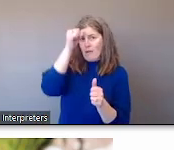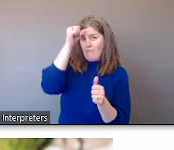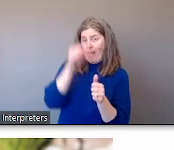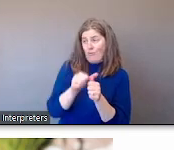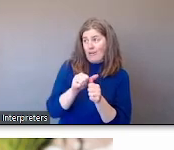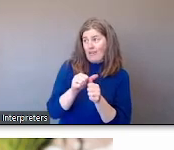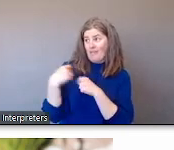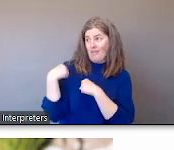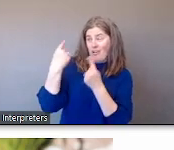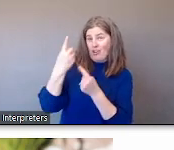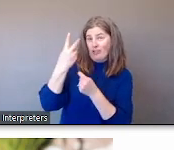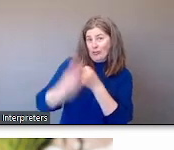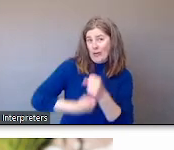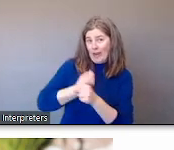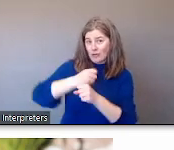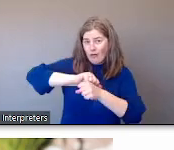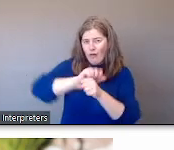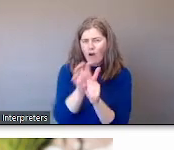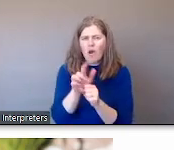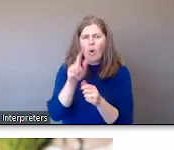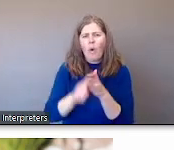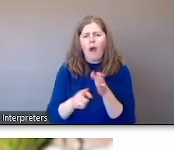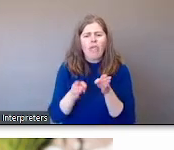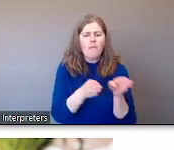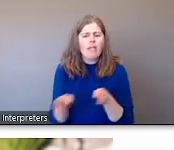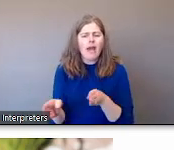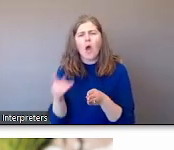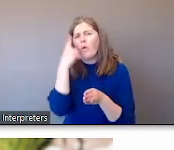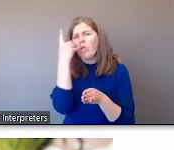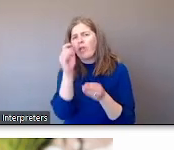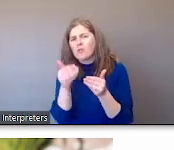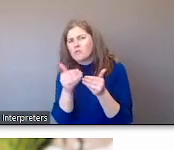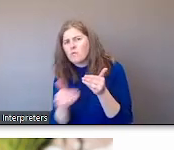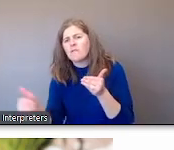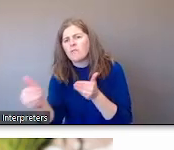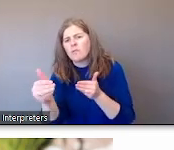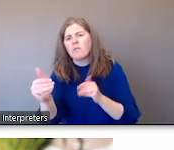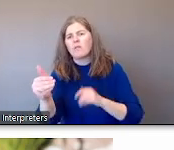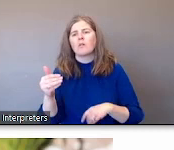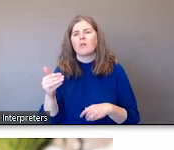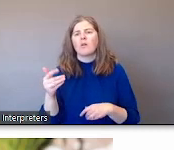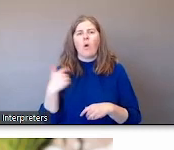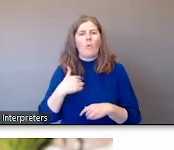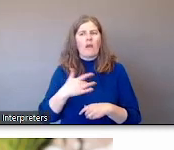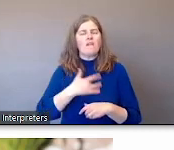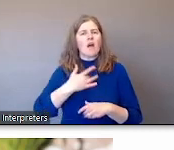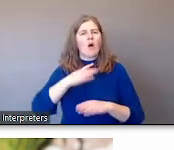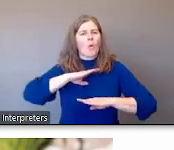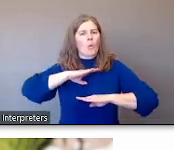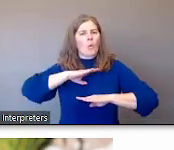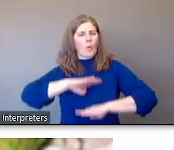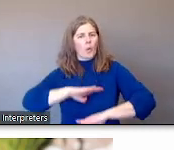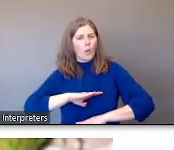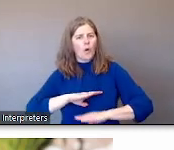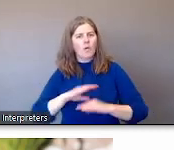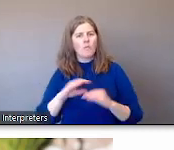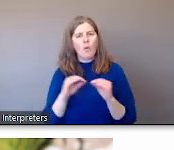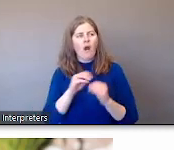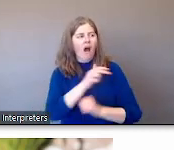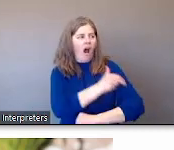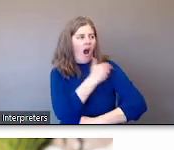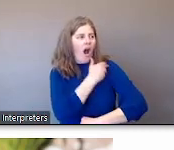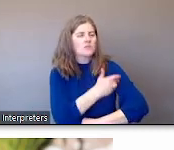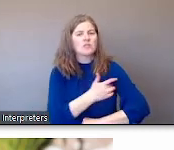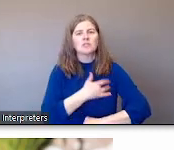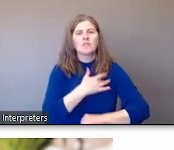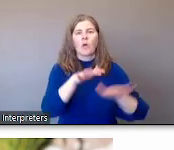COVID, and also what that plan is going to be going forward. We are getting the relief we predicted in hospitals.